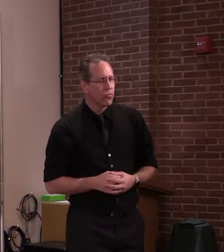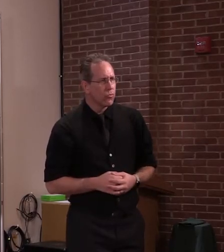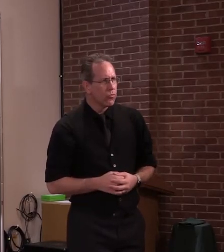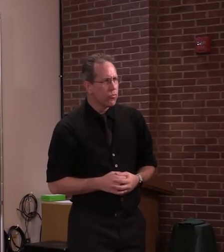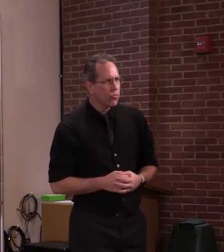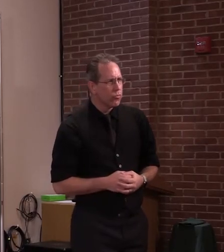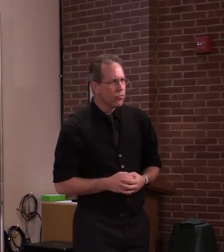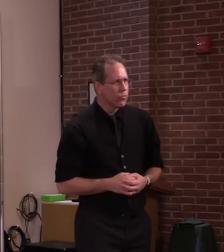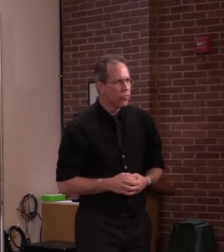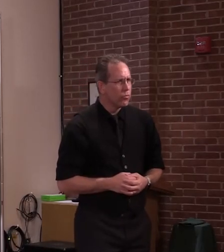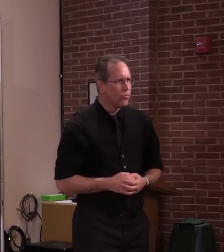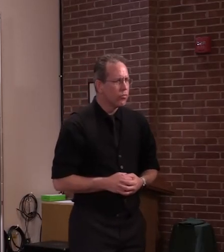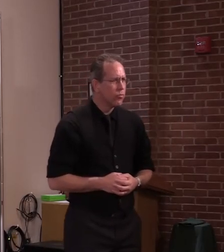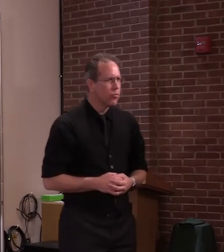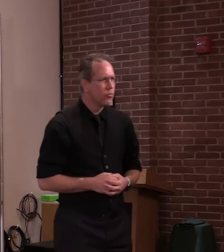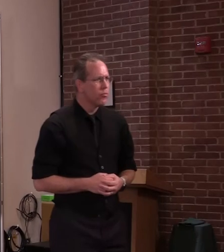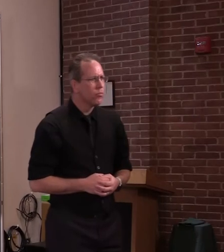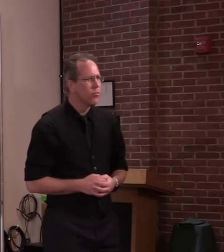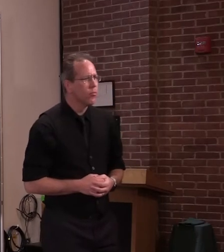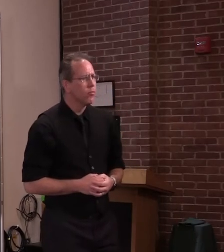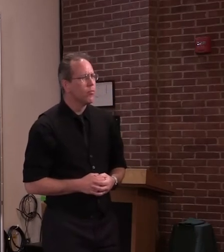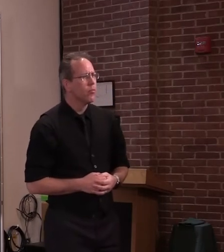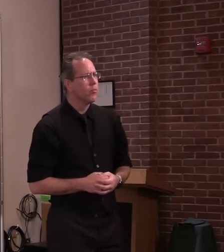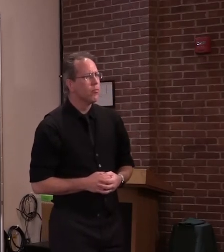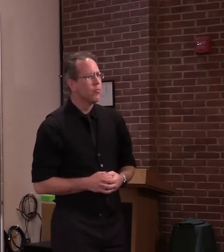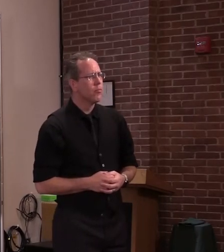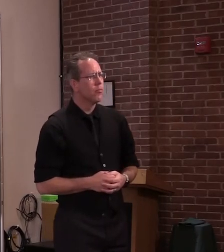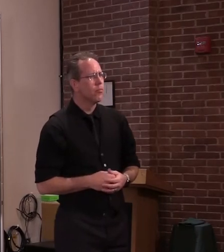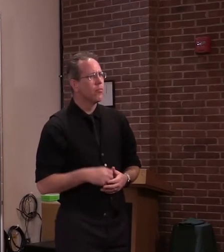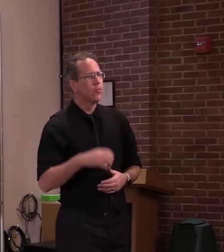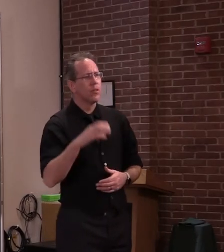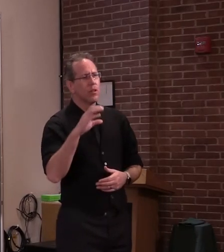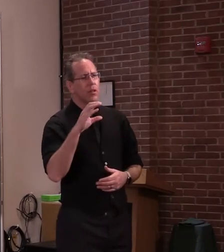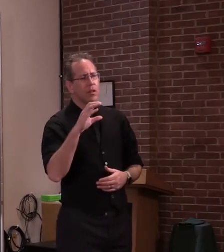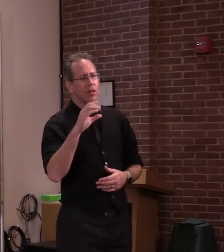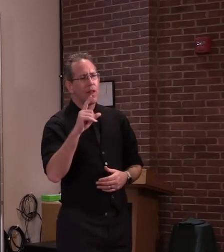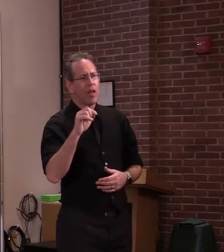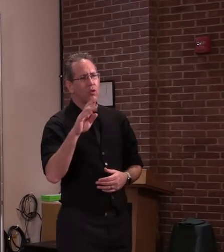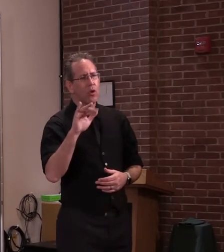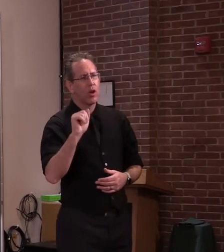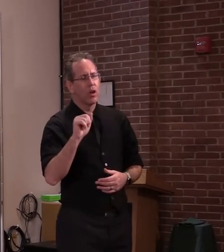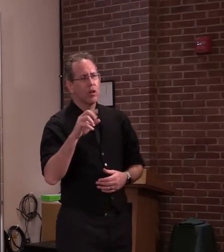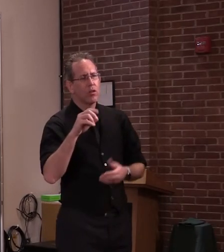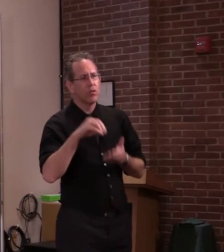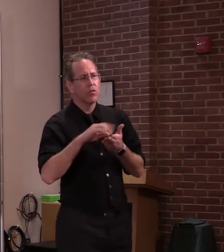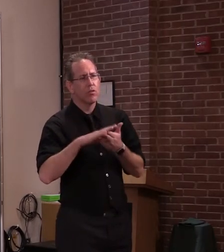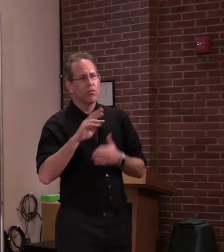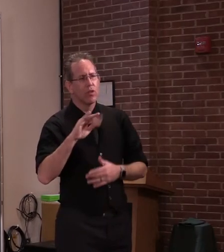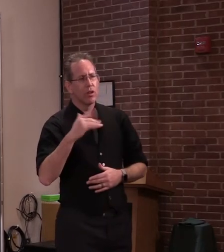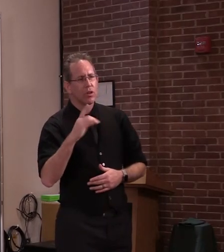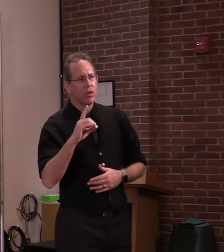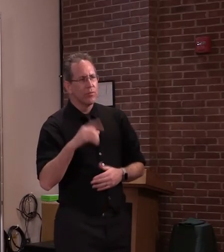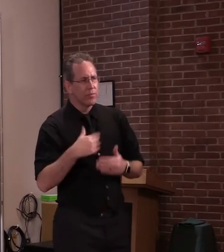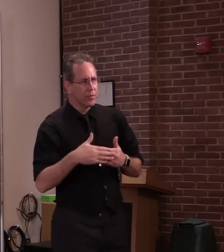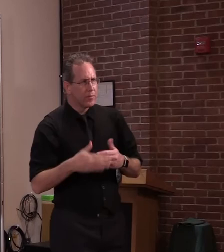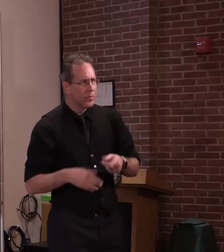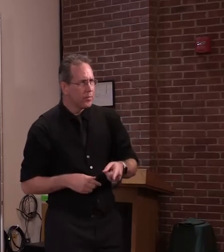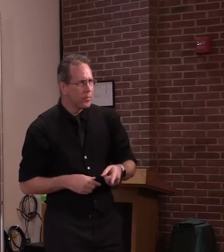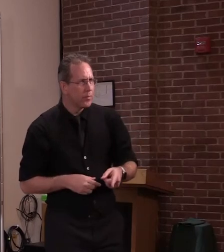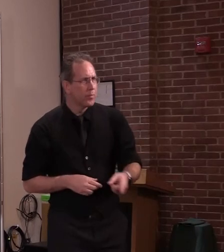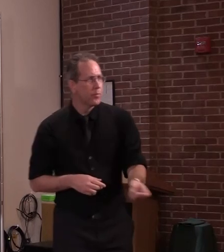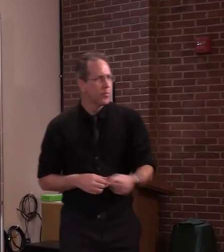All right, we'll move to Andrew McGregor, Caledonian Record. Thank you, lightning round going fast. I guess while Dr. Bell